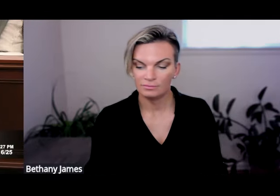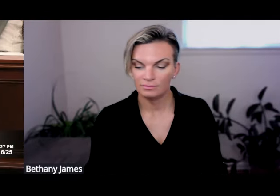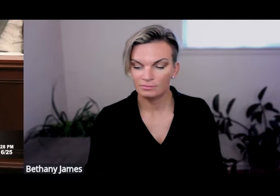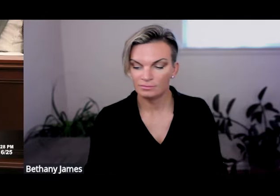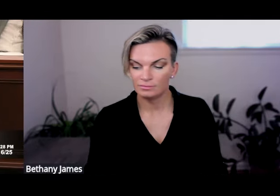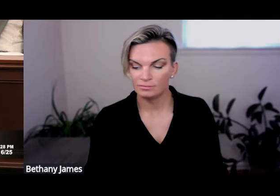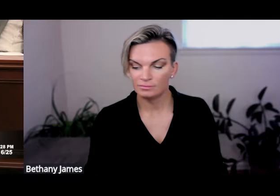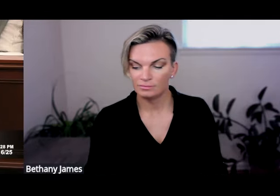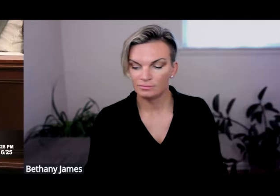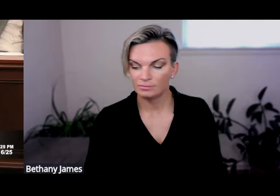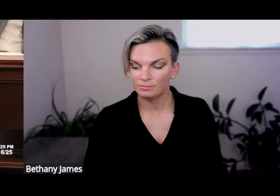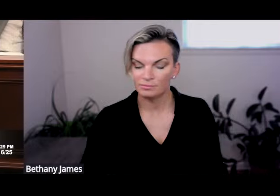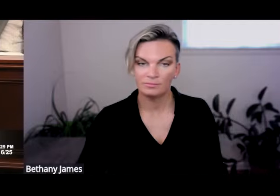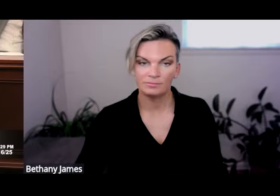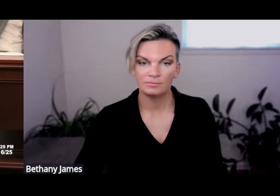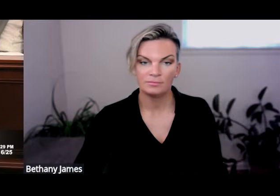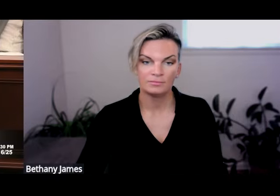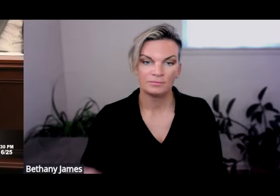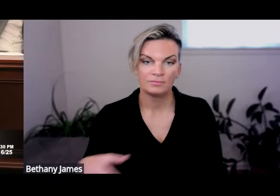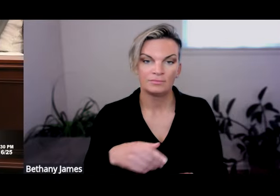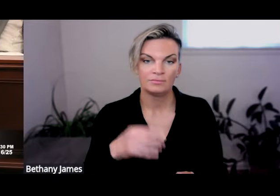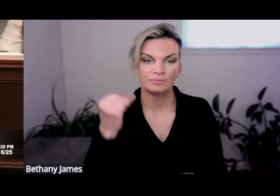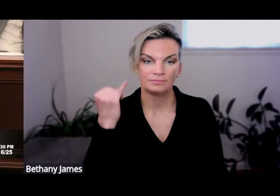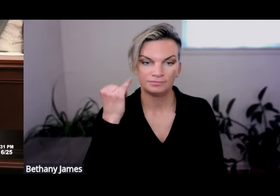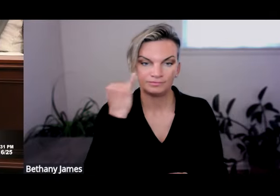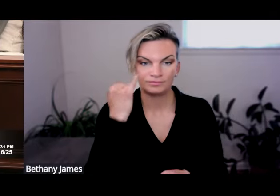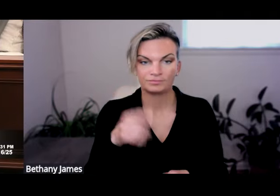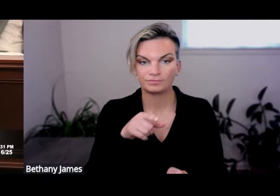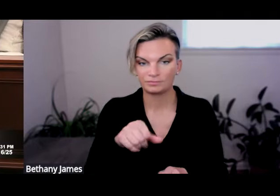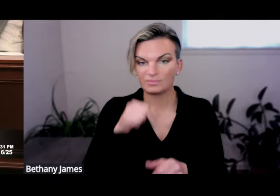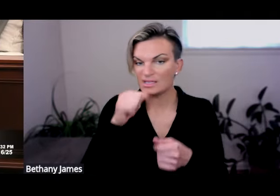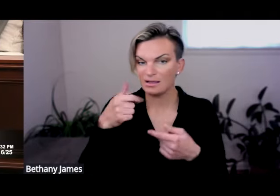elections if you're a non-citizen. Now, there's certain